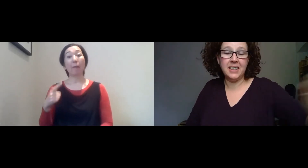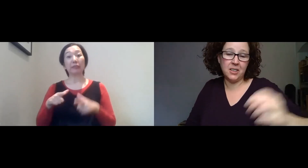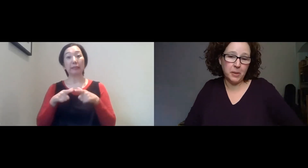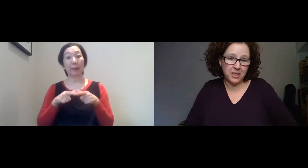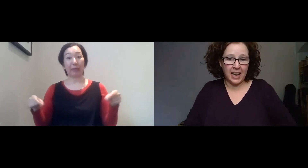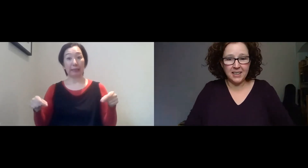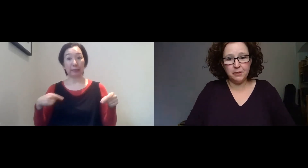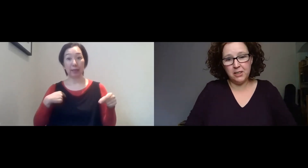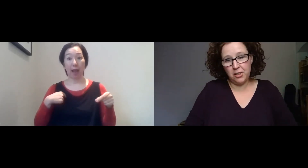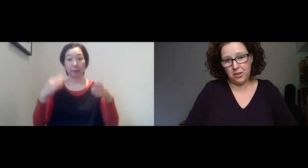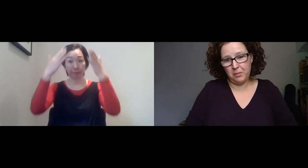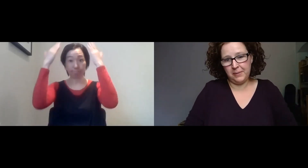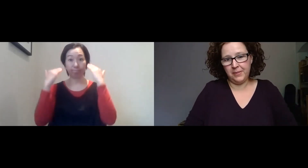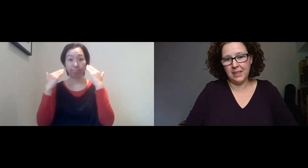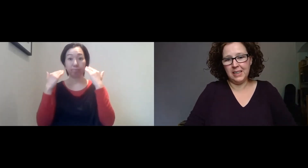And thanks so much.